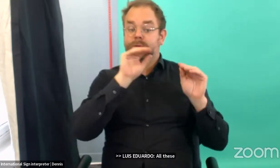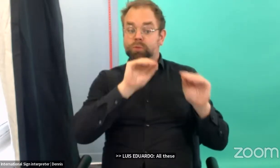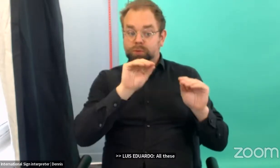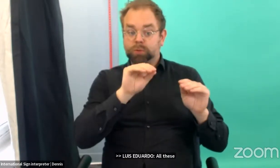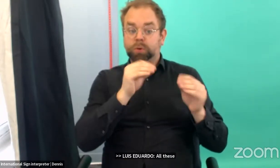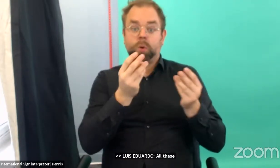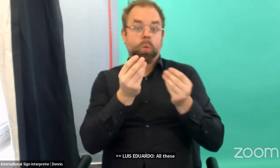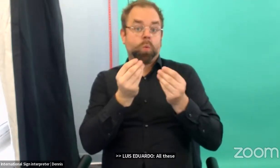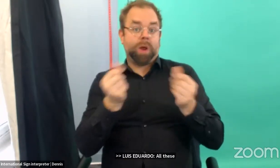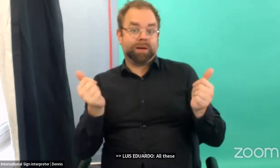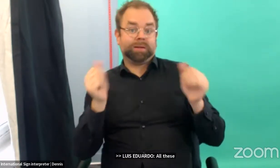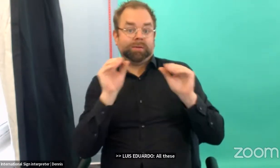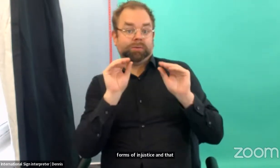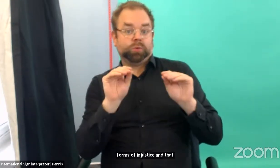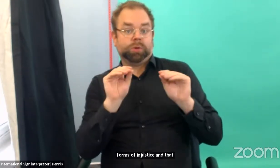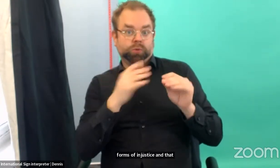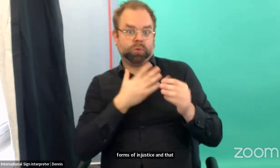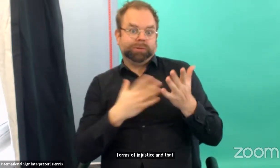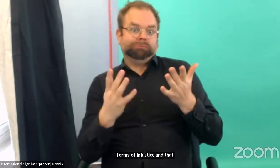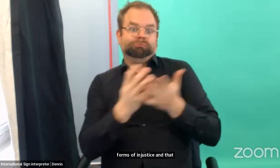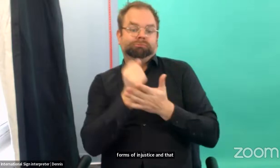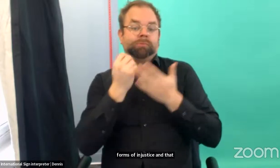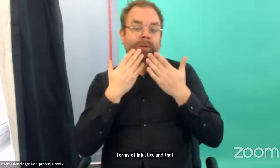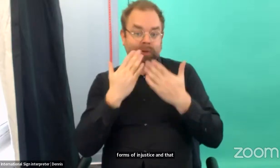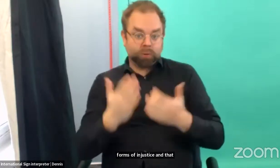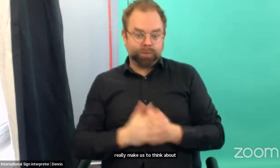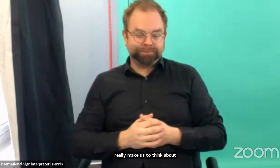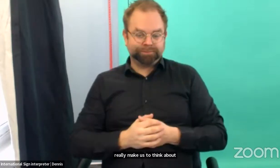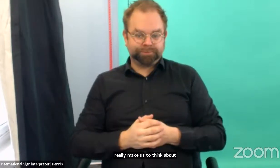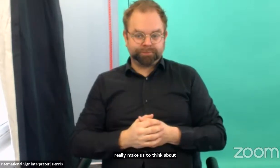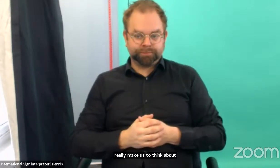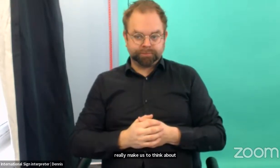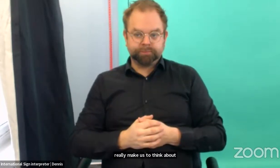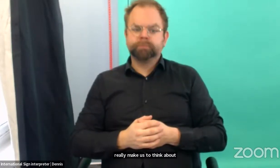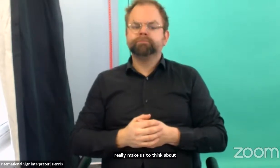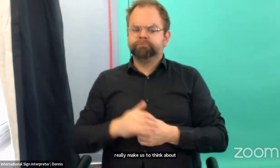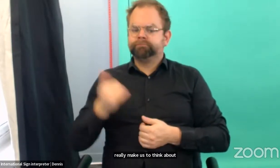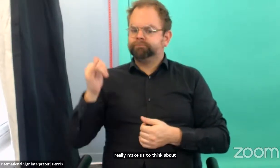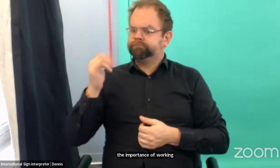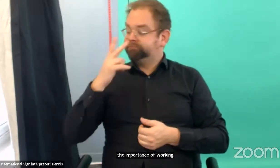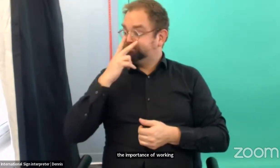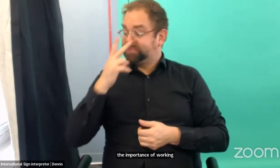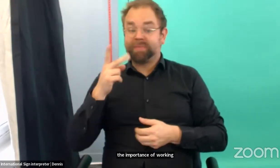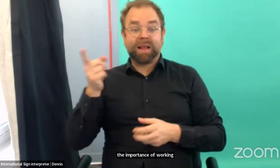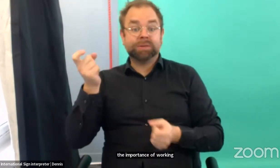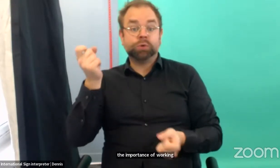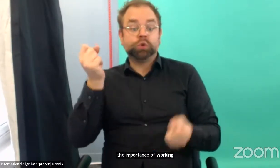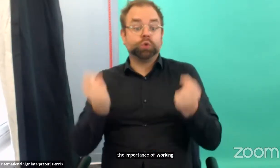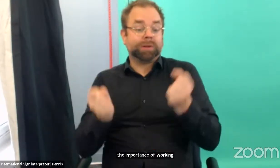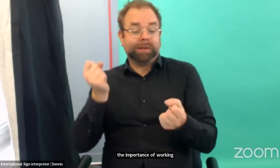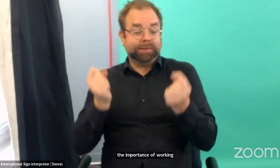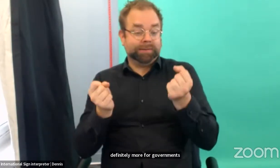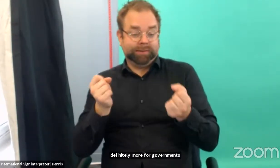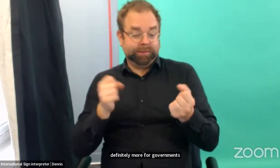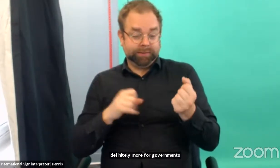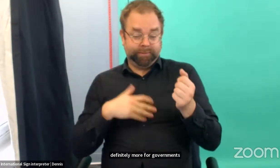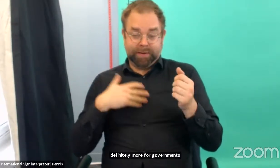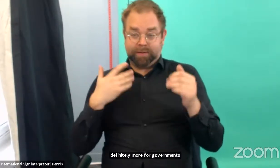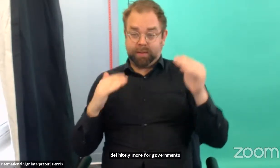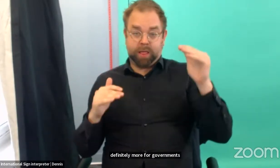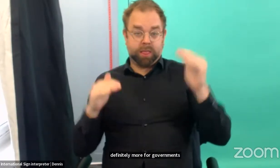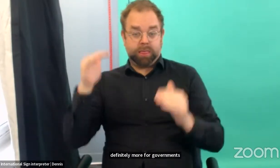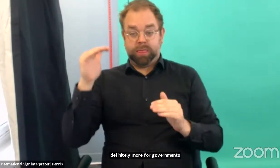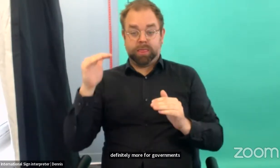about the importance of working definitely more foreign governments and in the international community to provide more resources